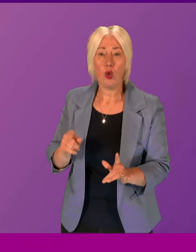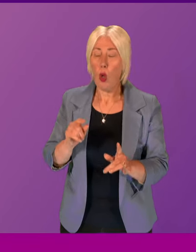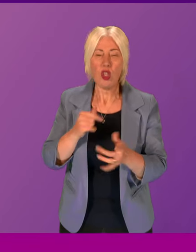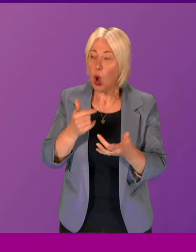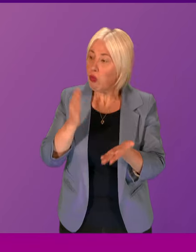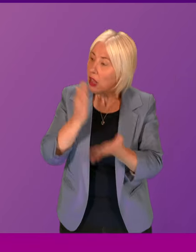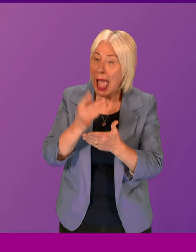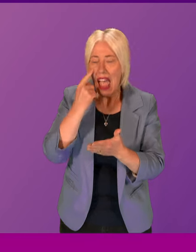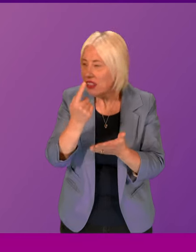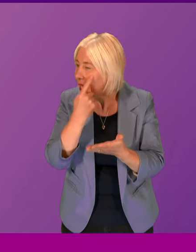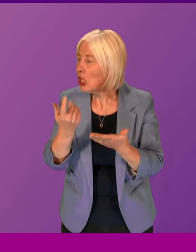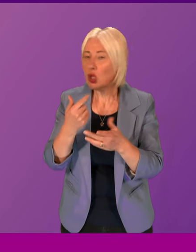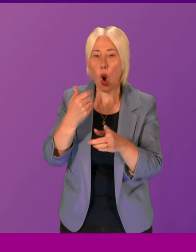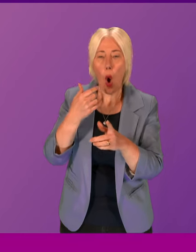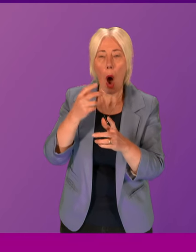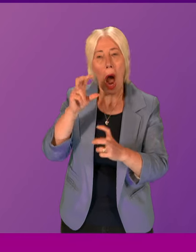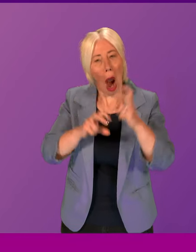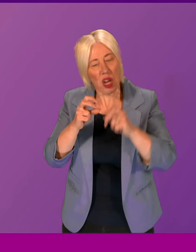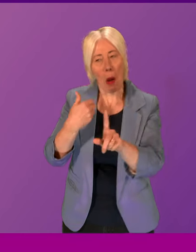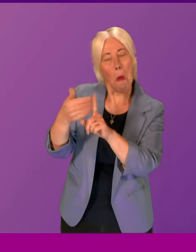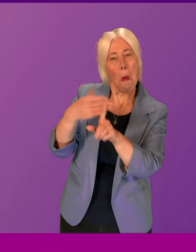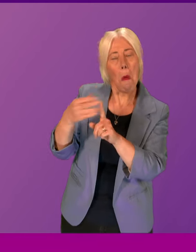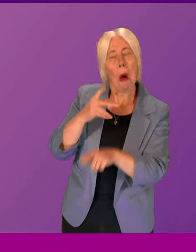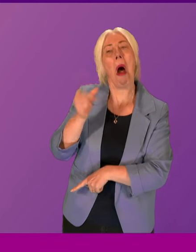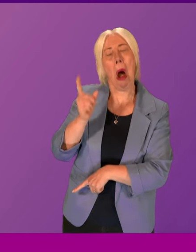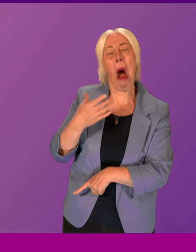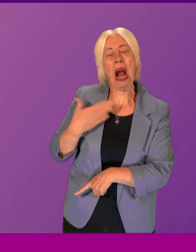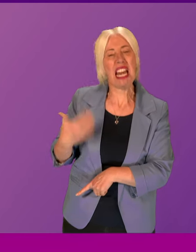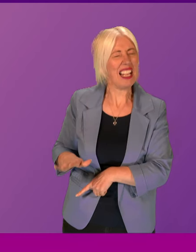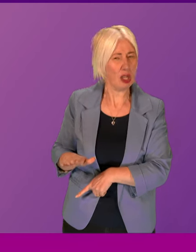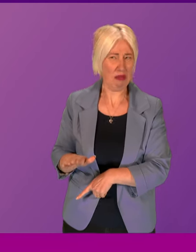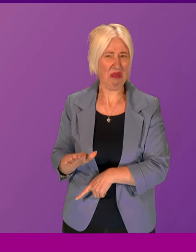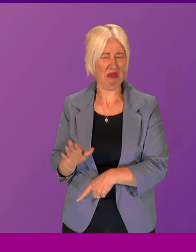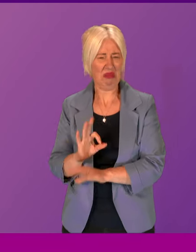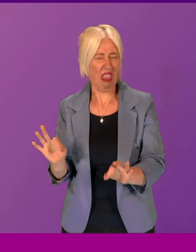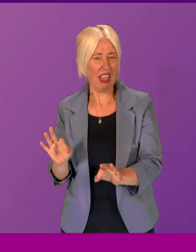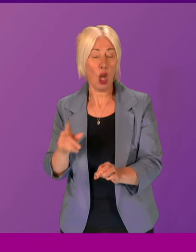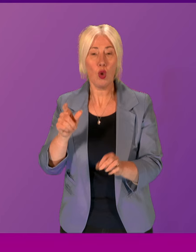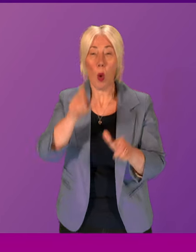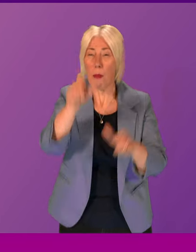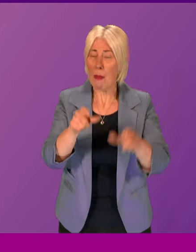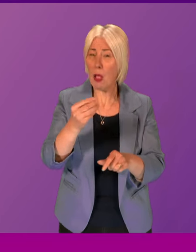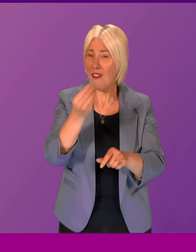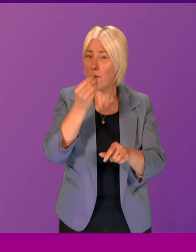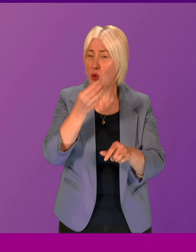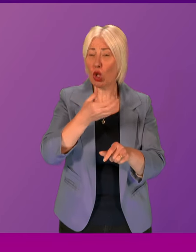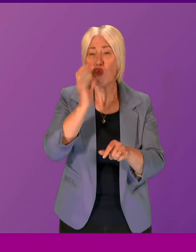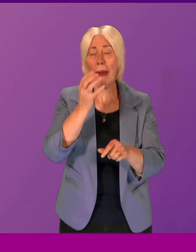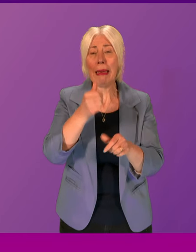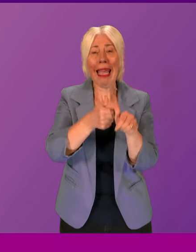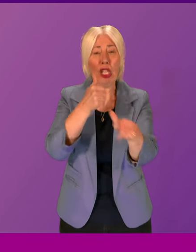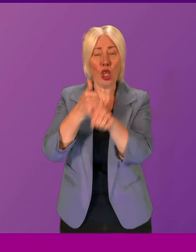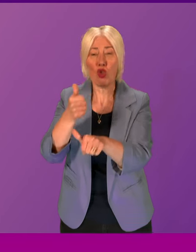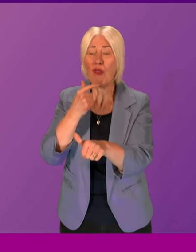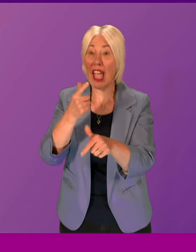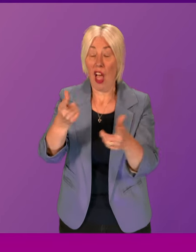argument for why this labelling requirement is necessary. And of course, those food and drink stakeholders in Scotland that have added